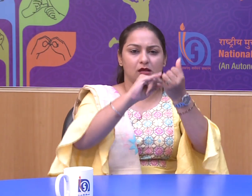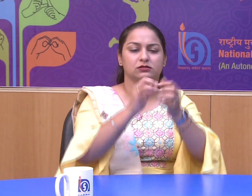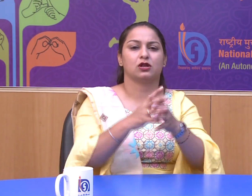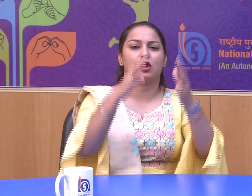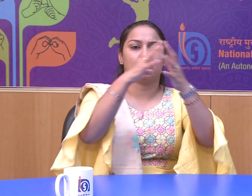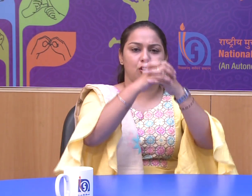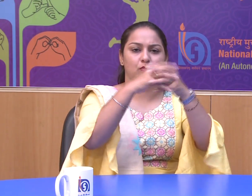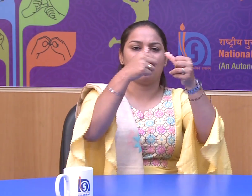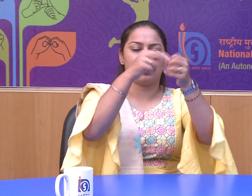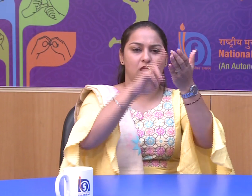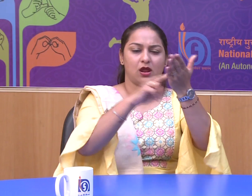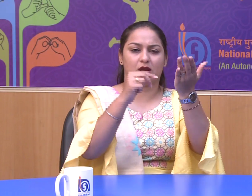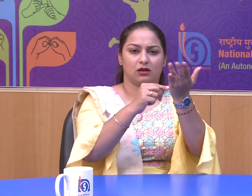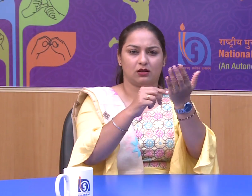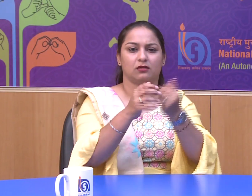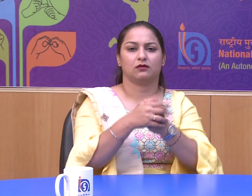and Basavanlal.